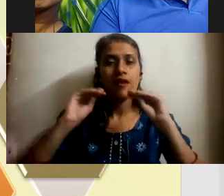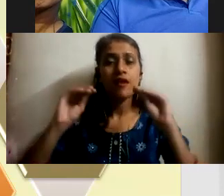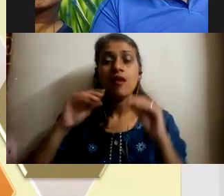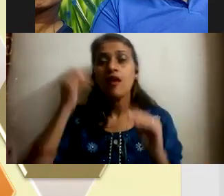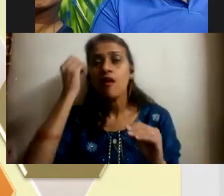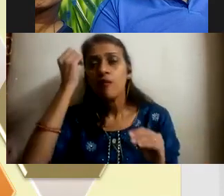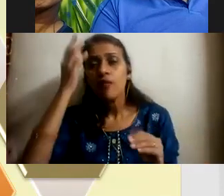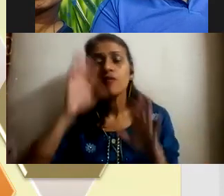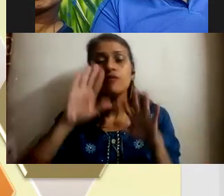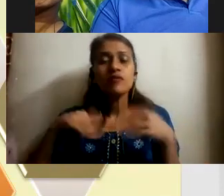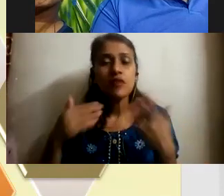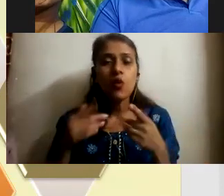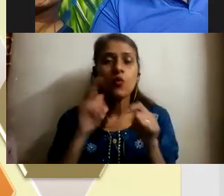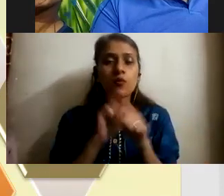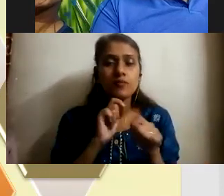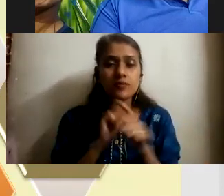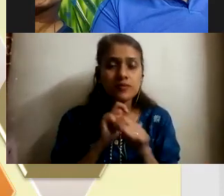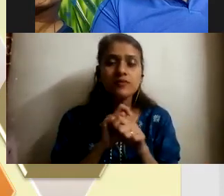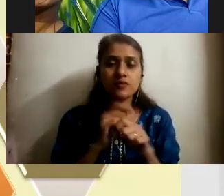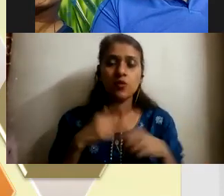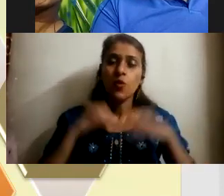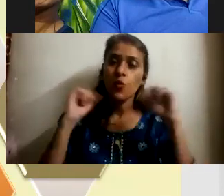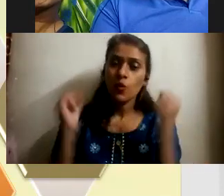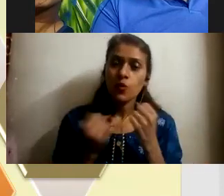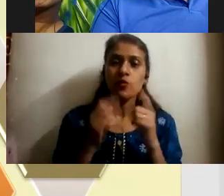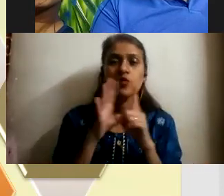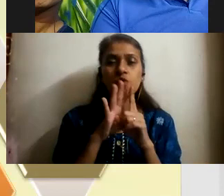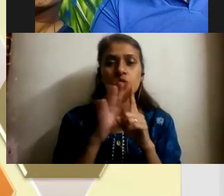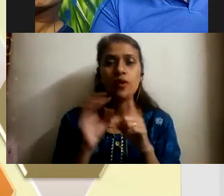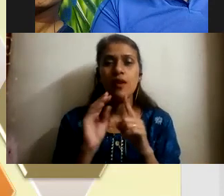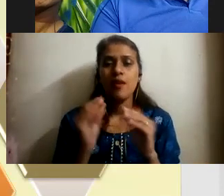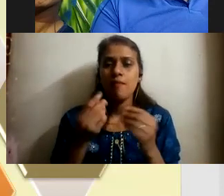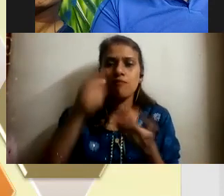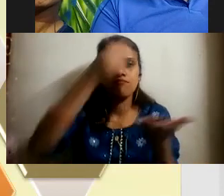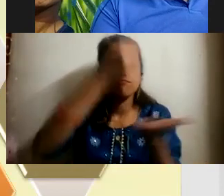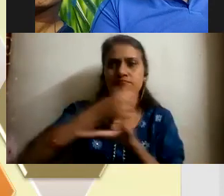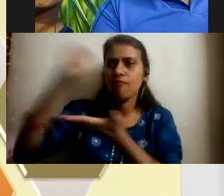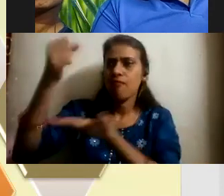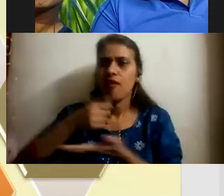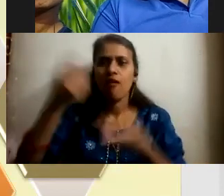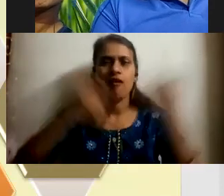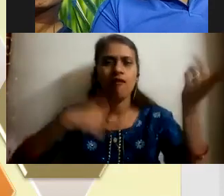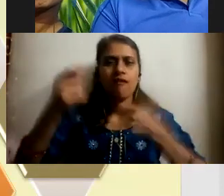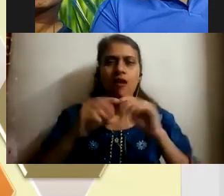it back to the system. And that's how we are able to generate a little bit of funds. And so